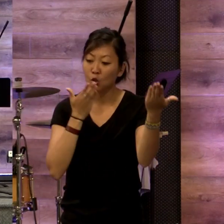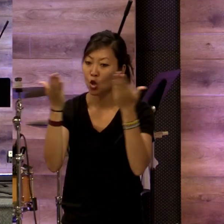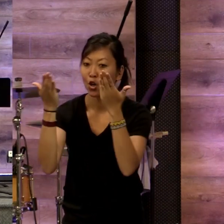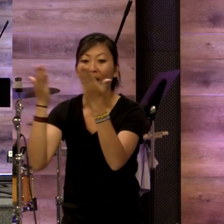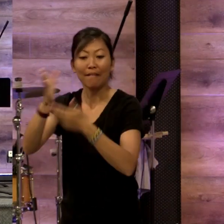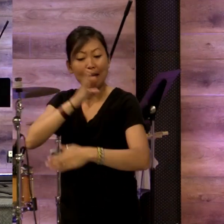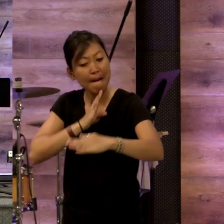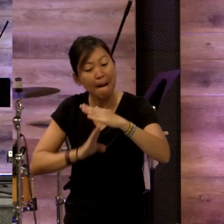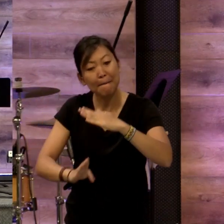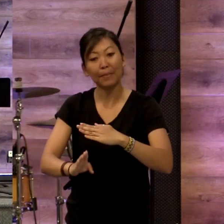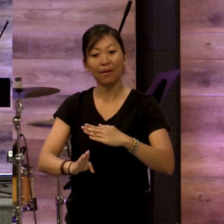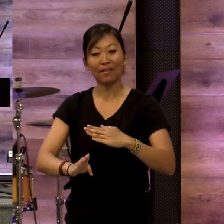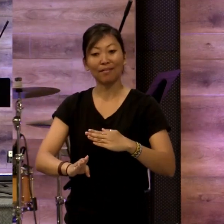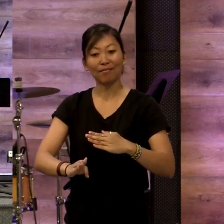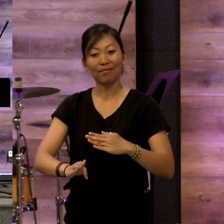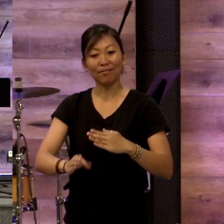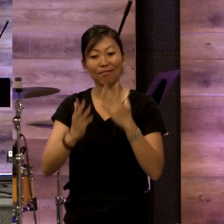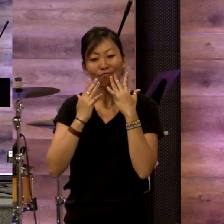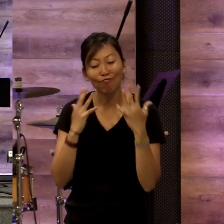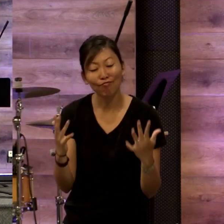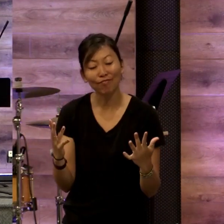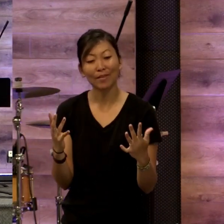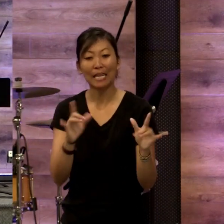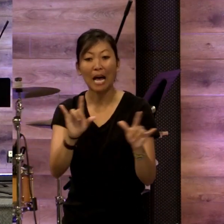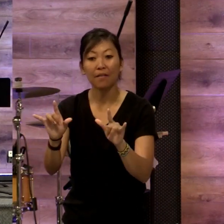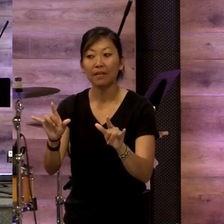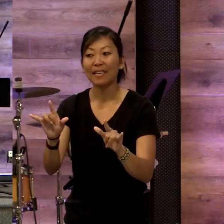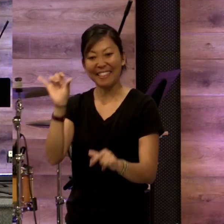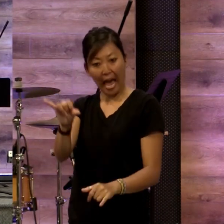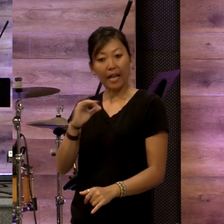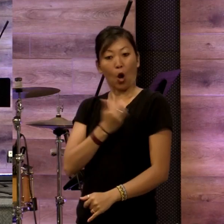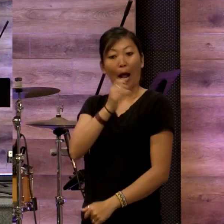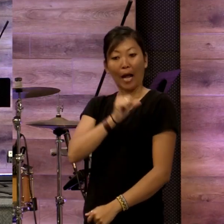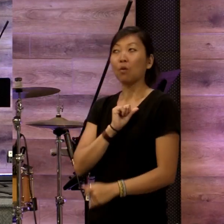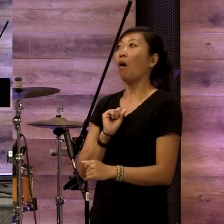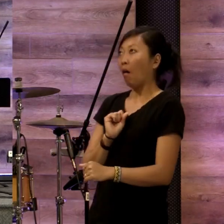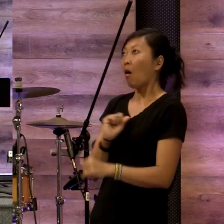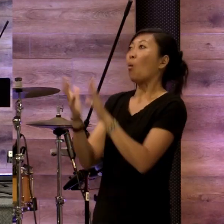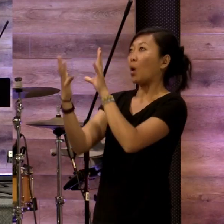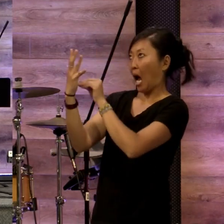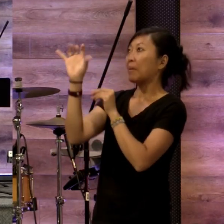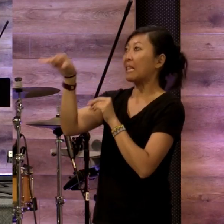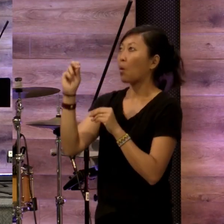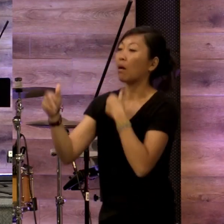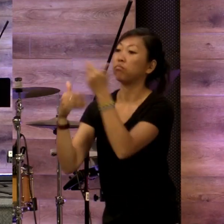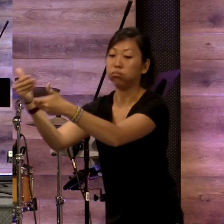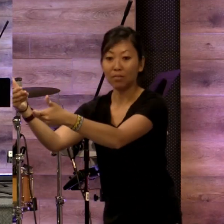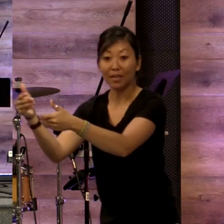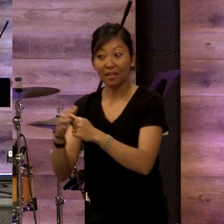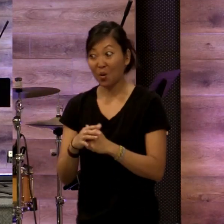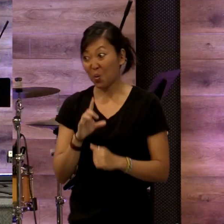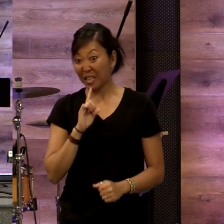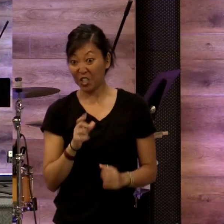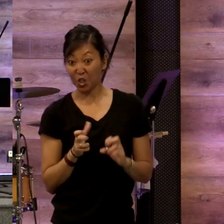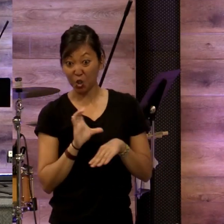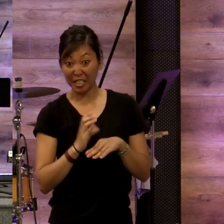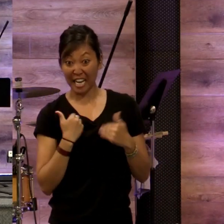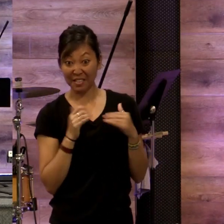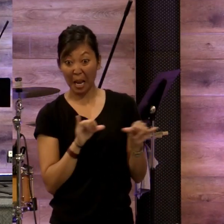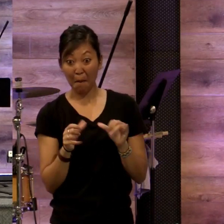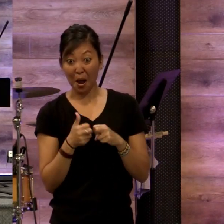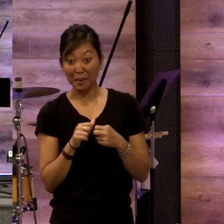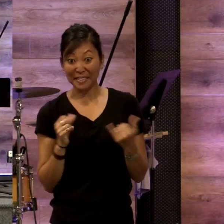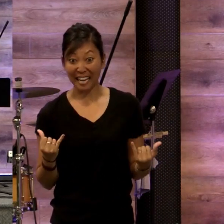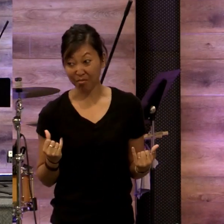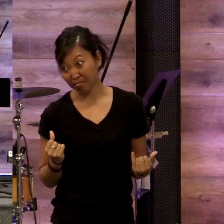himself nothing and served. We should have the same attitude. Now, I'm glad that none of those things affect the church today. We never